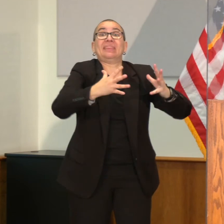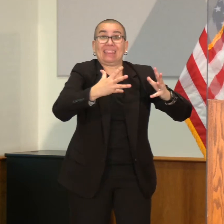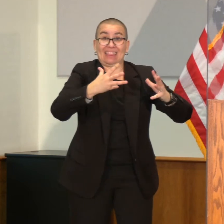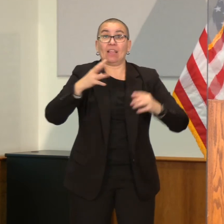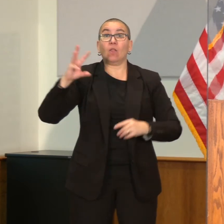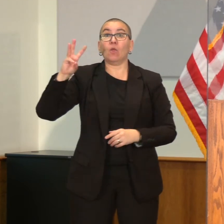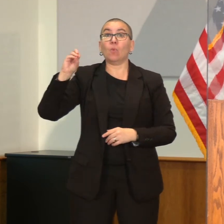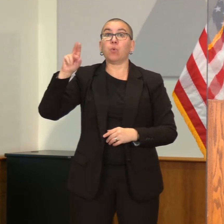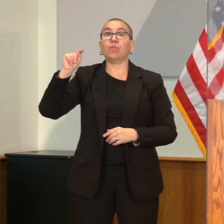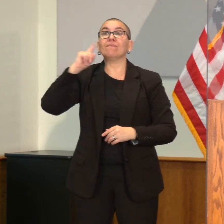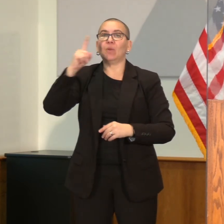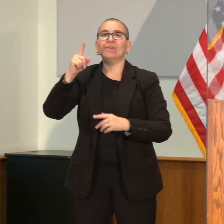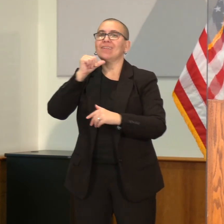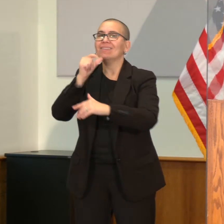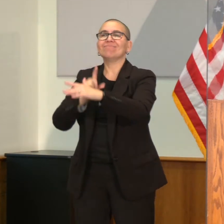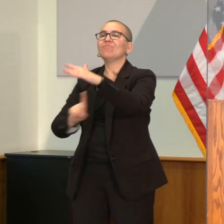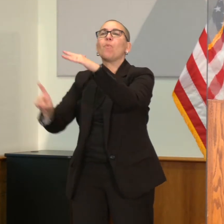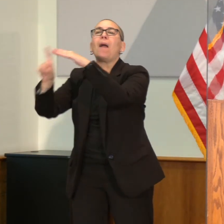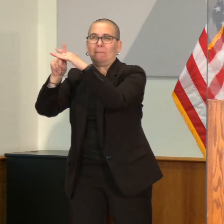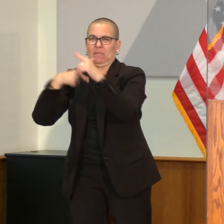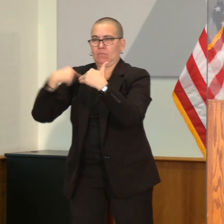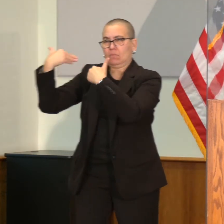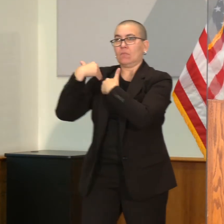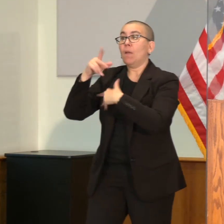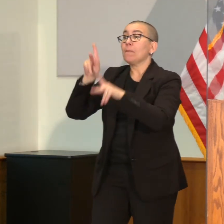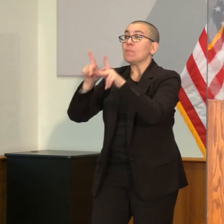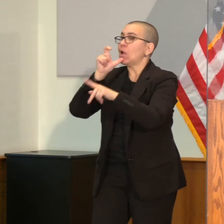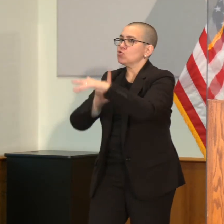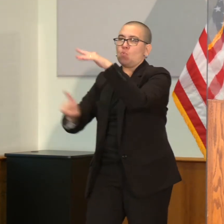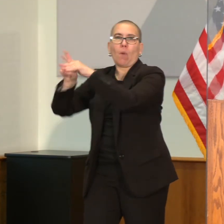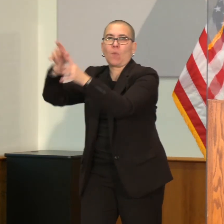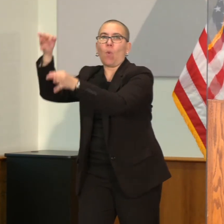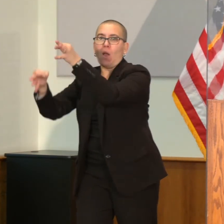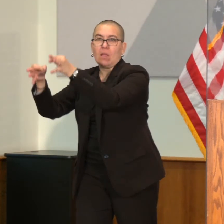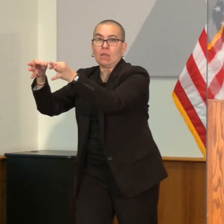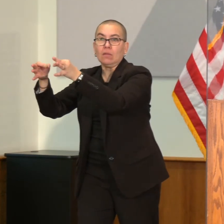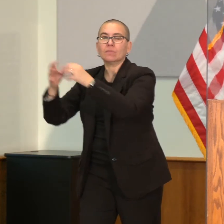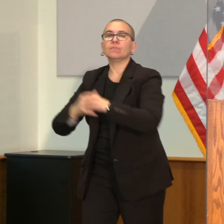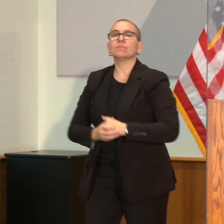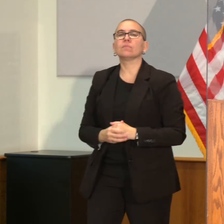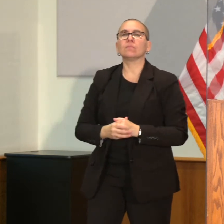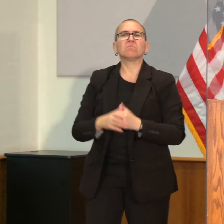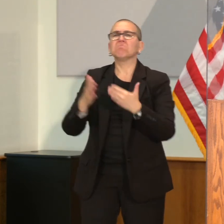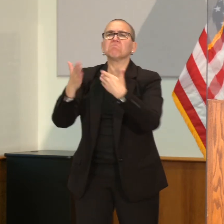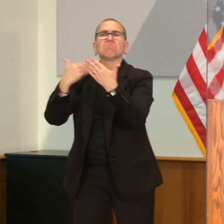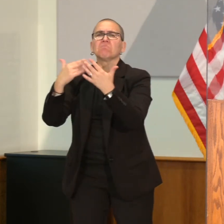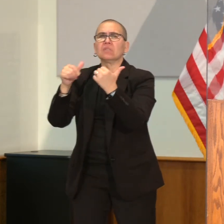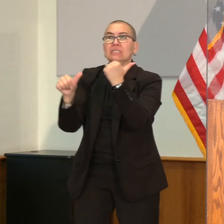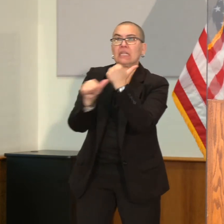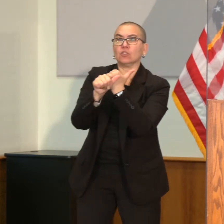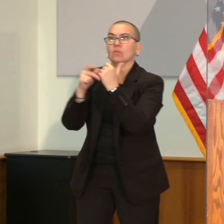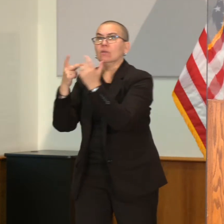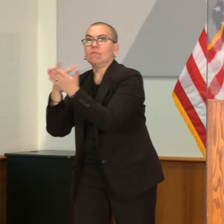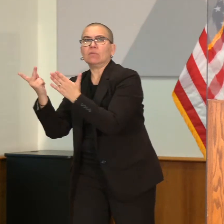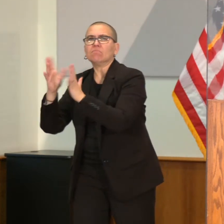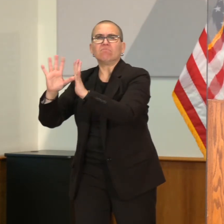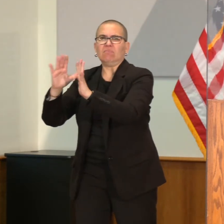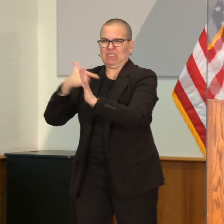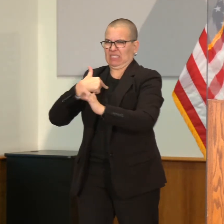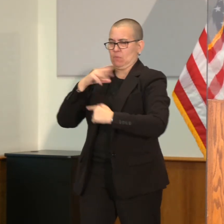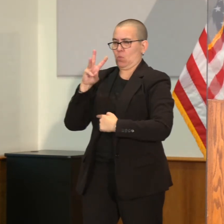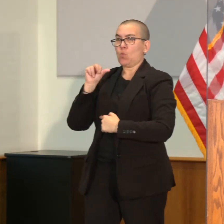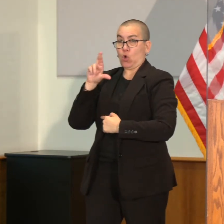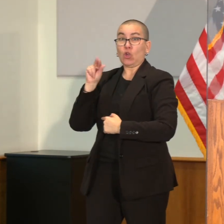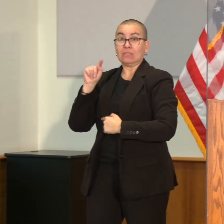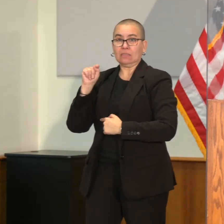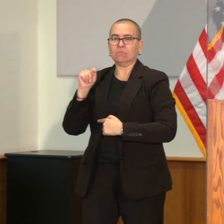It wasn't based on him being a danger to anybody. It was failure to show up at a court hearing. And I think it's important for everyone